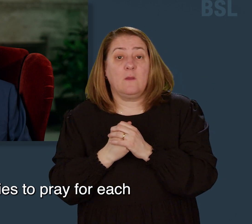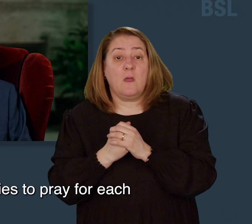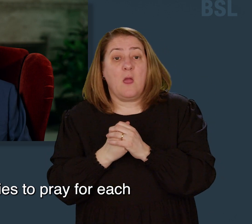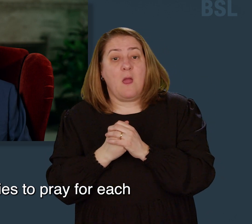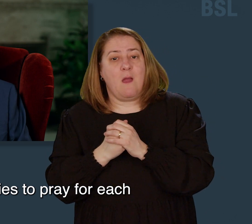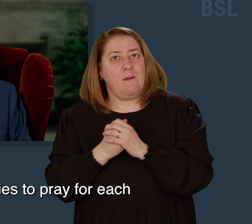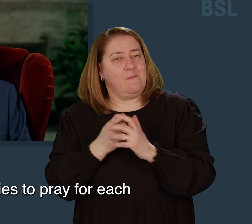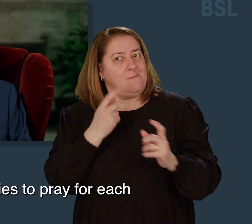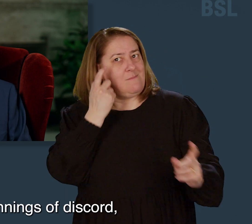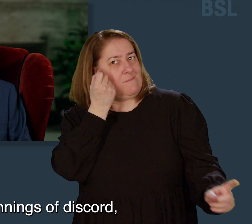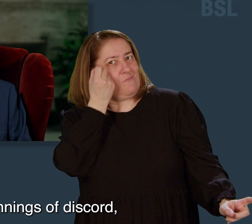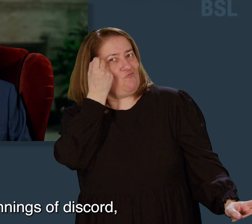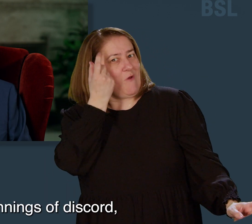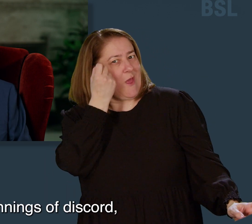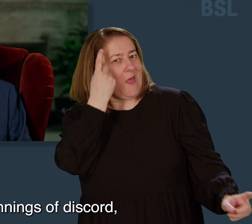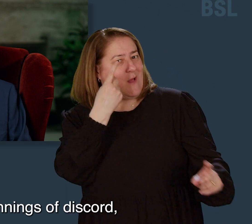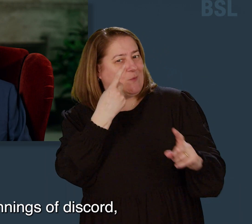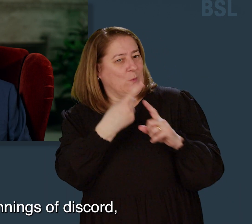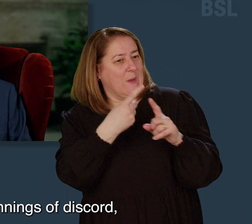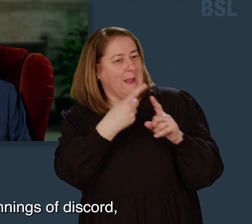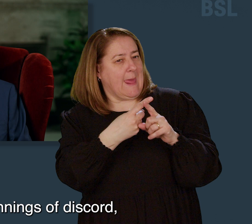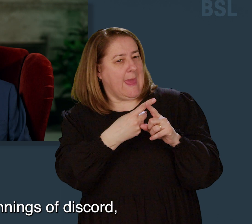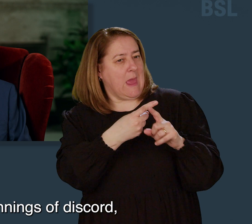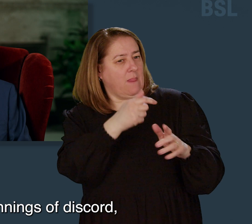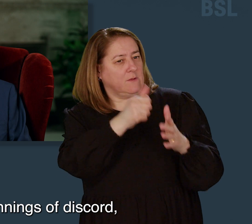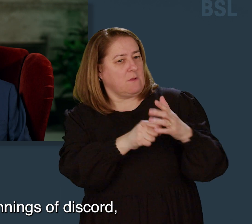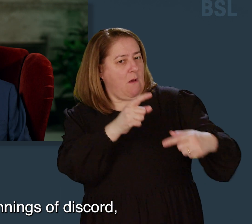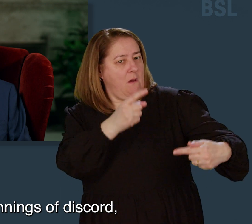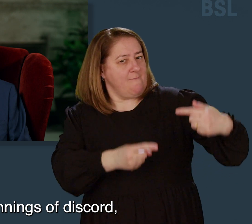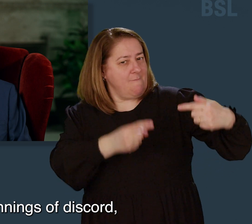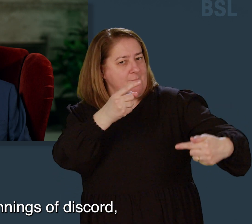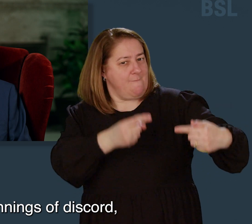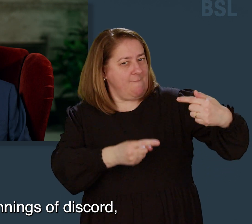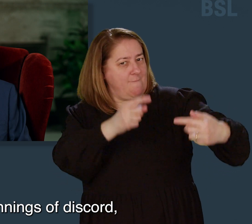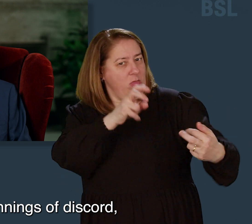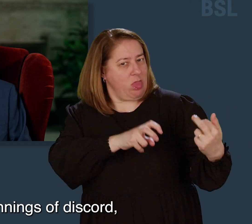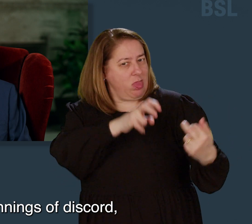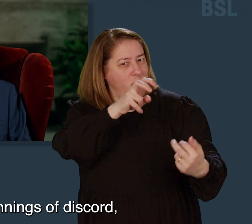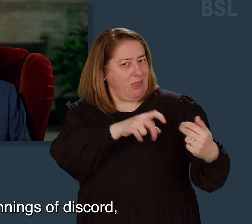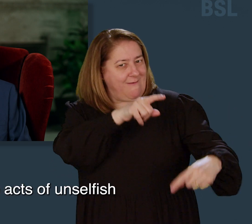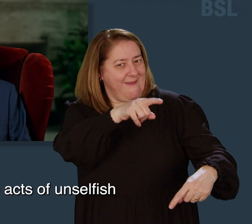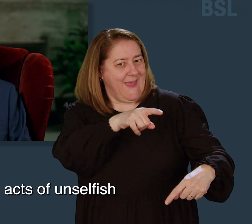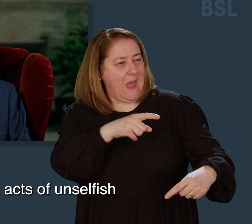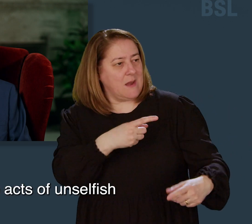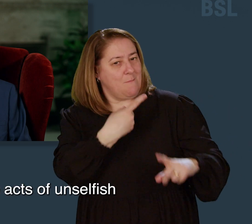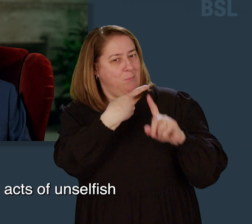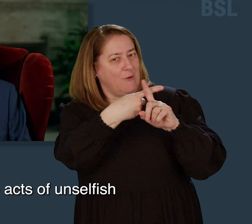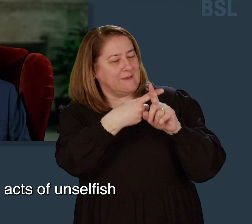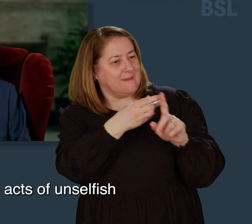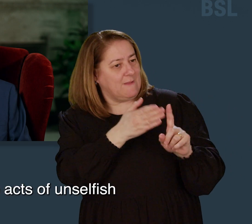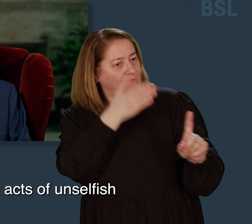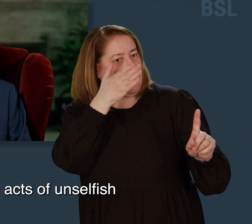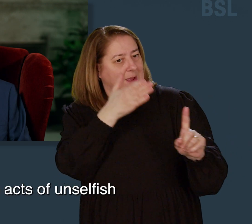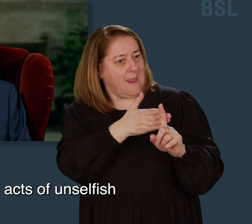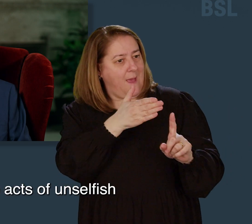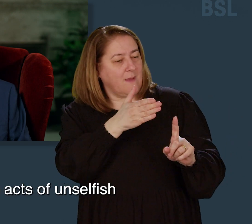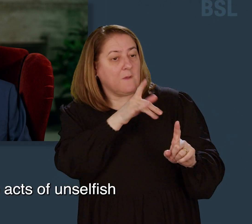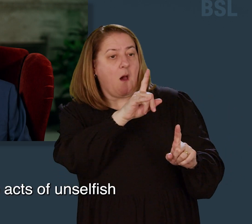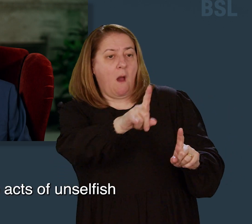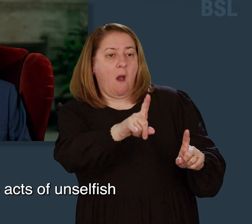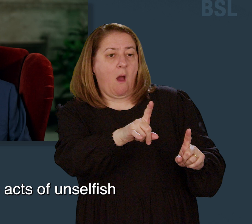other. Discern quickly the beginnings of discord and positively